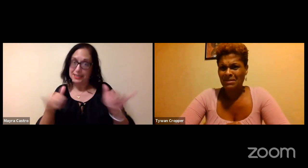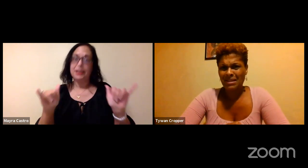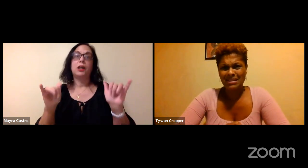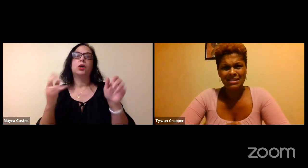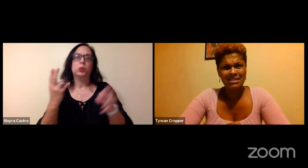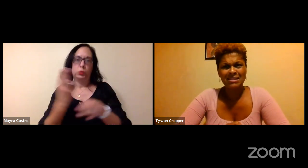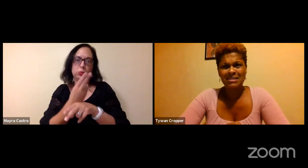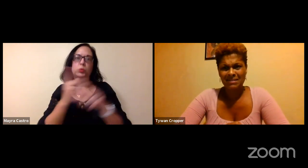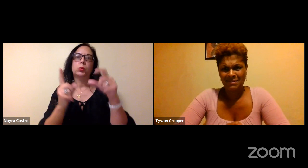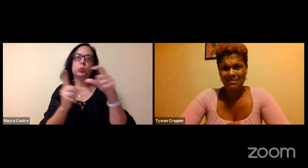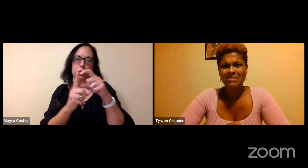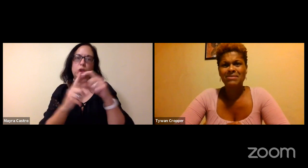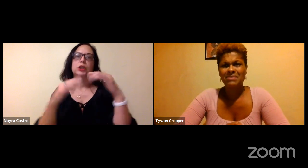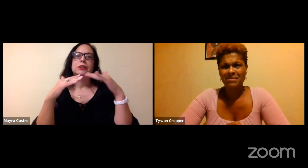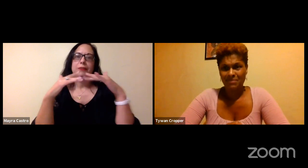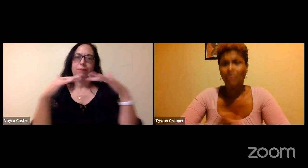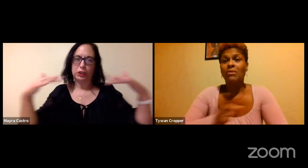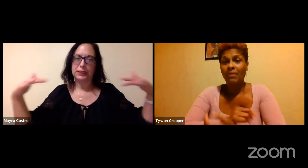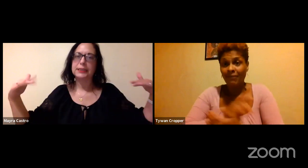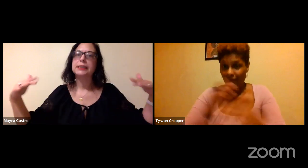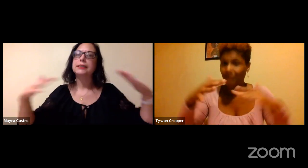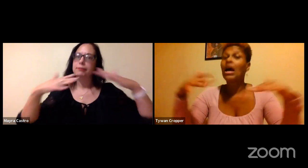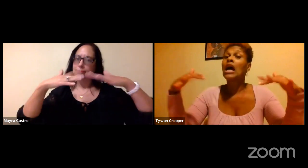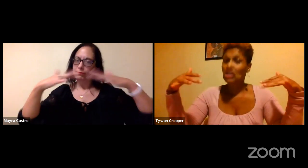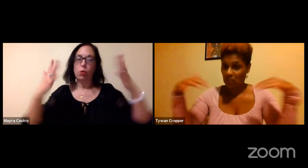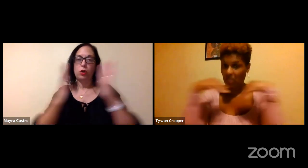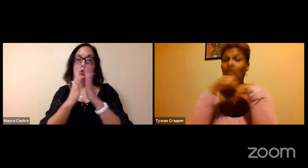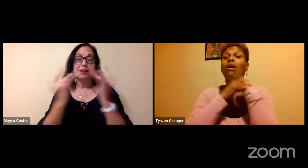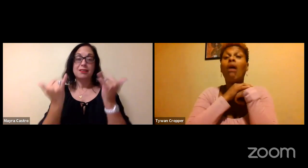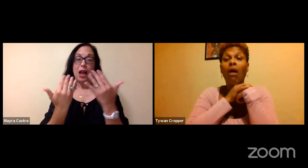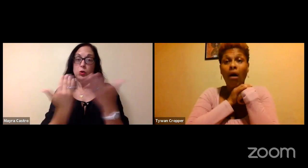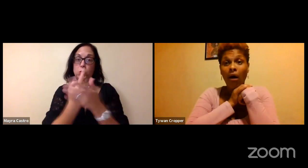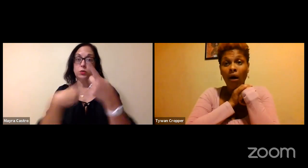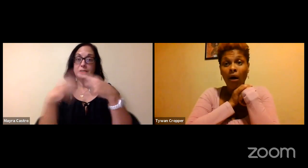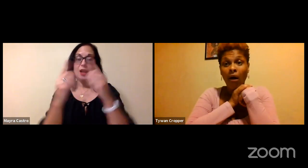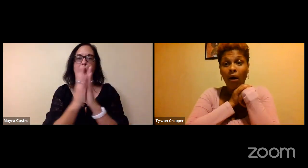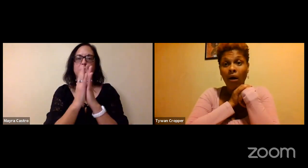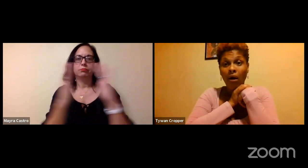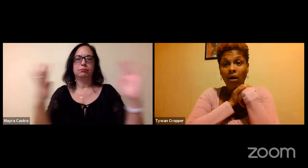with a question. I like the word diversity,